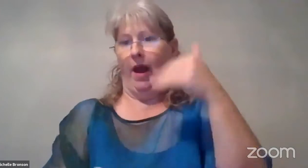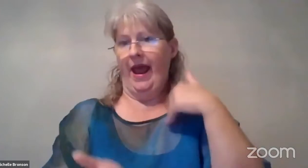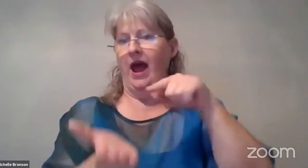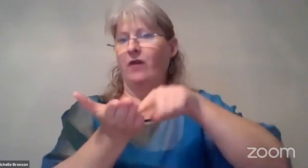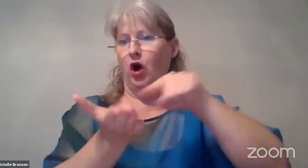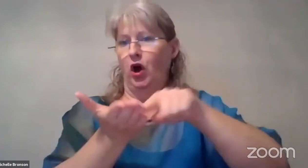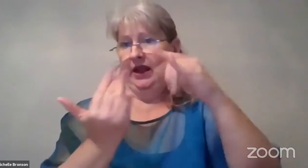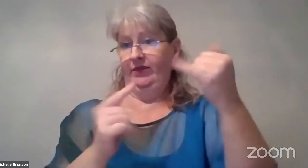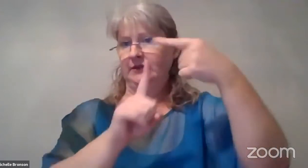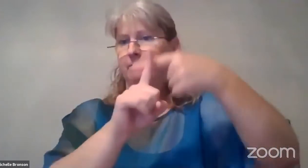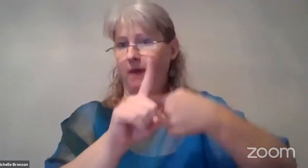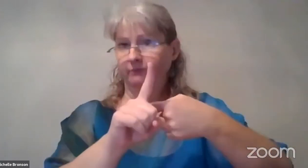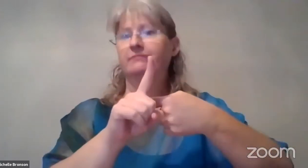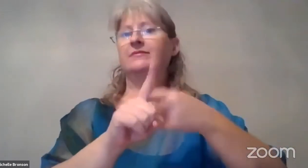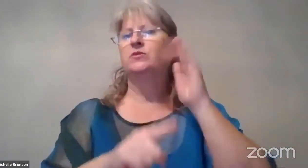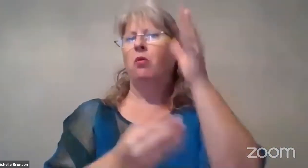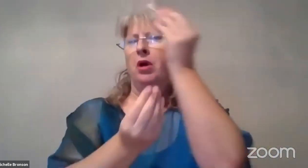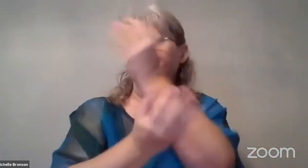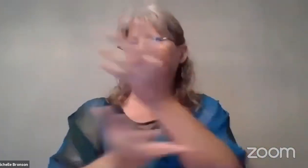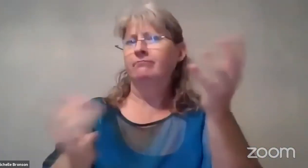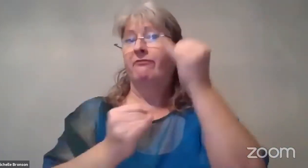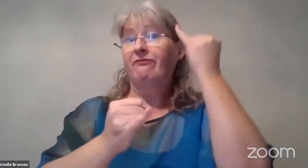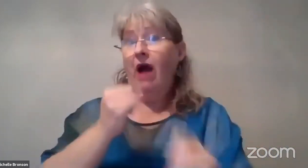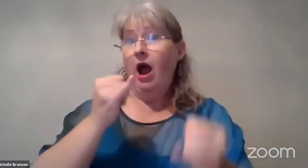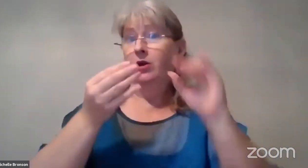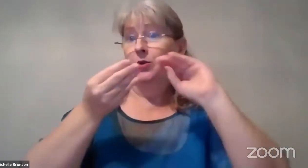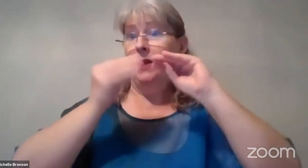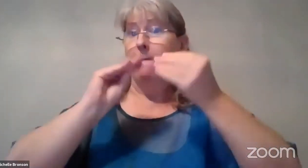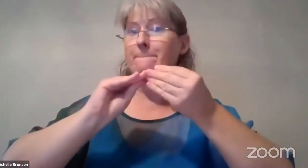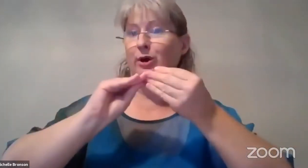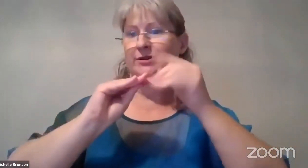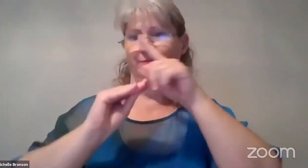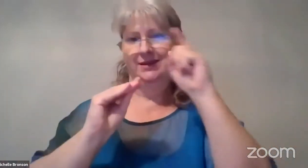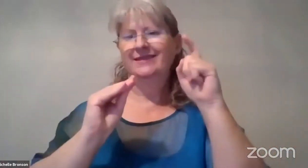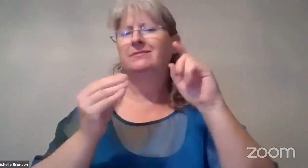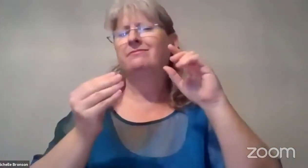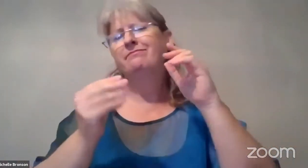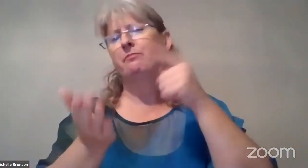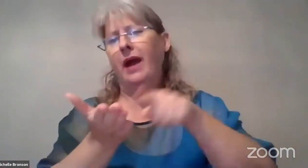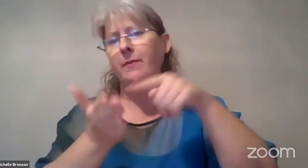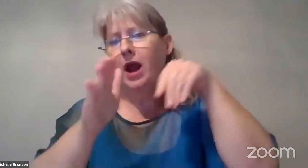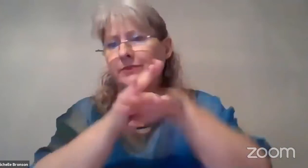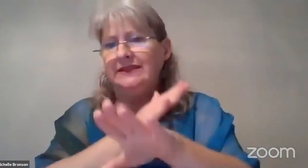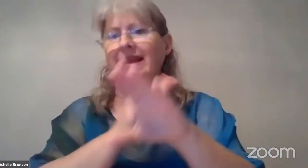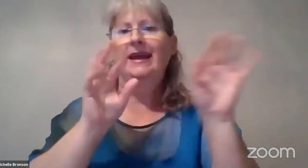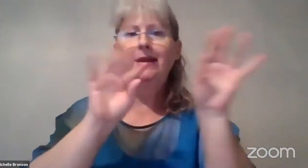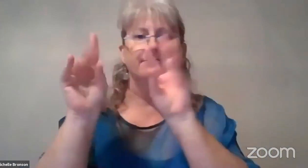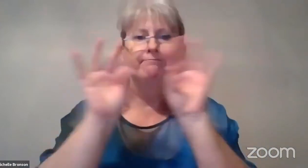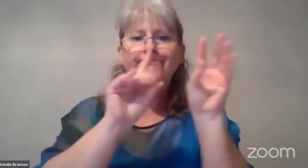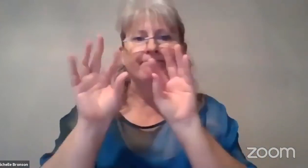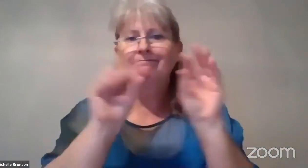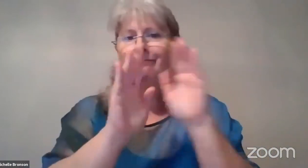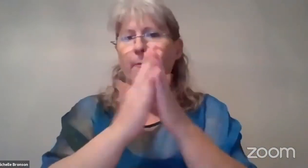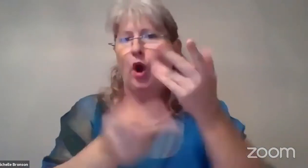the case. We do have an audit upcoming this month, and we will provide the final numbers following that